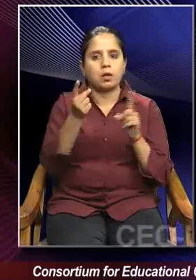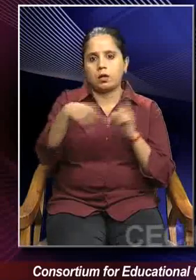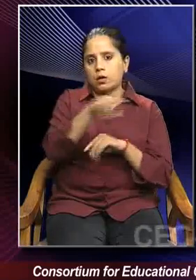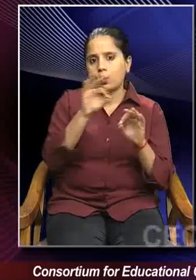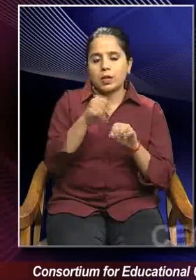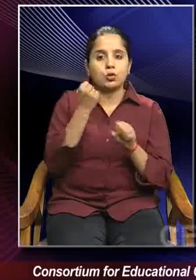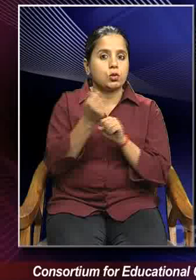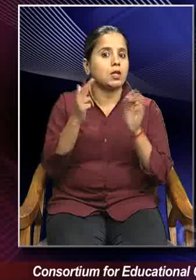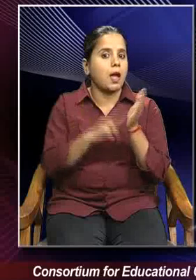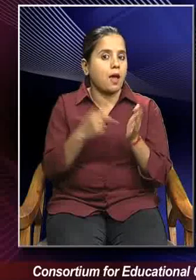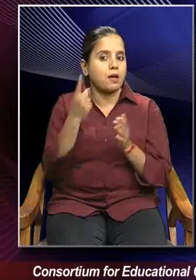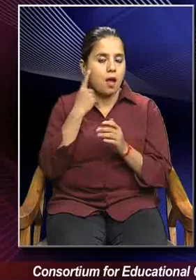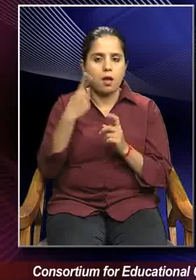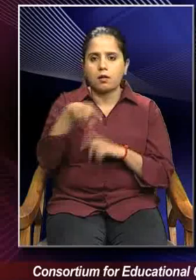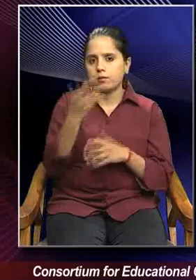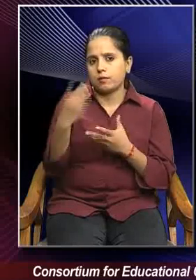and GNI.